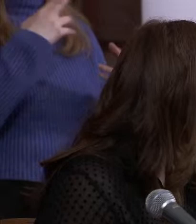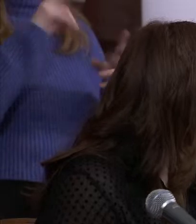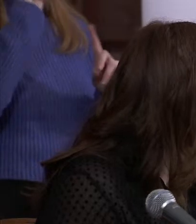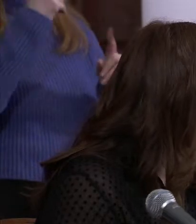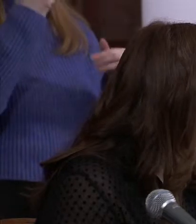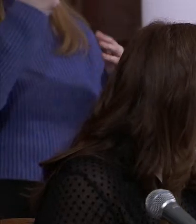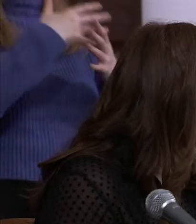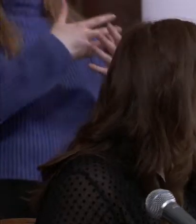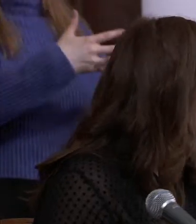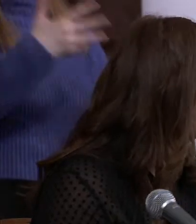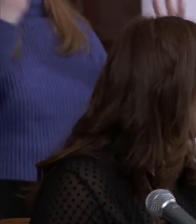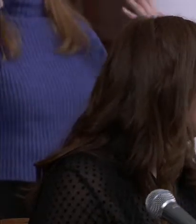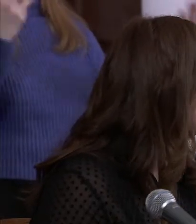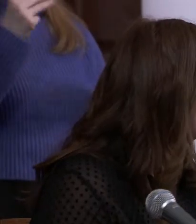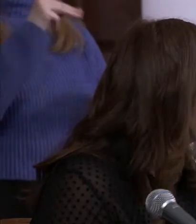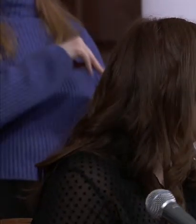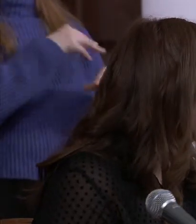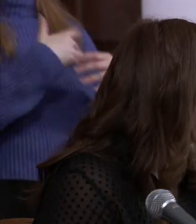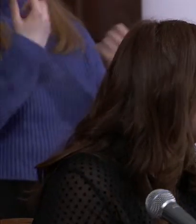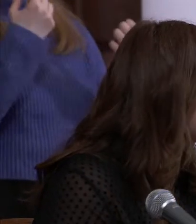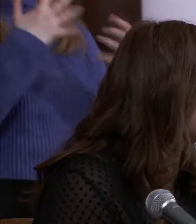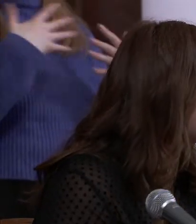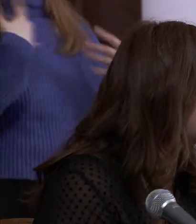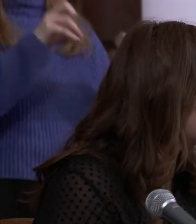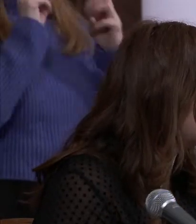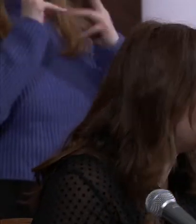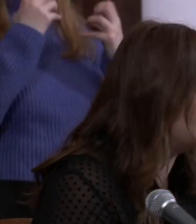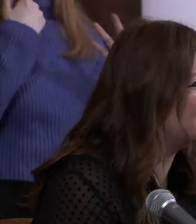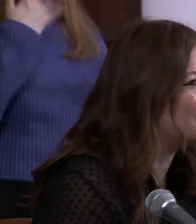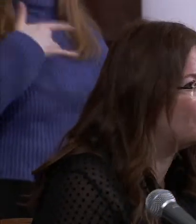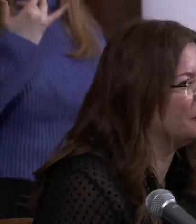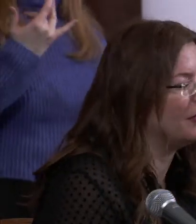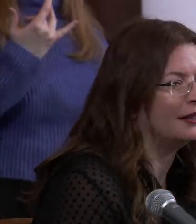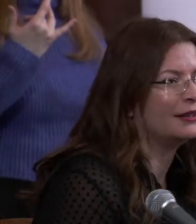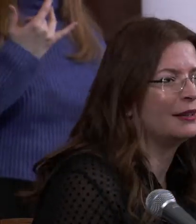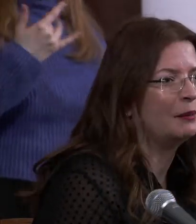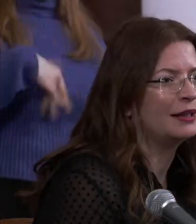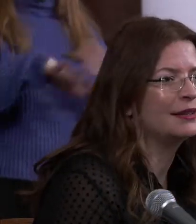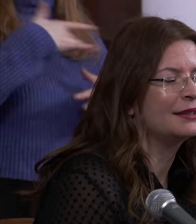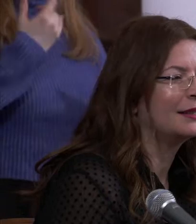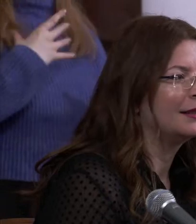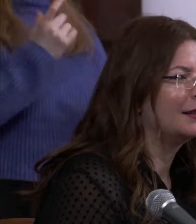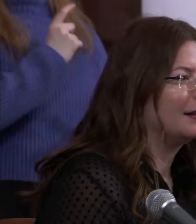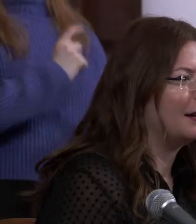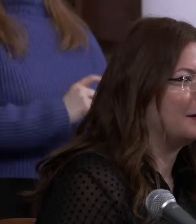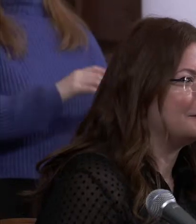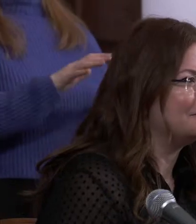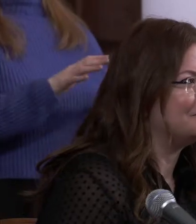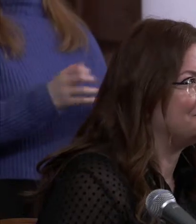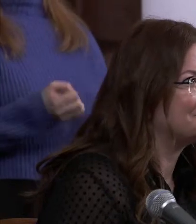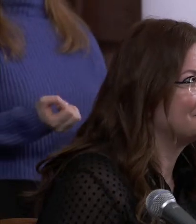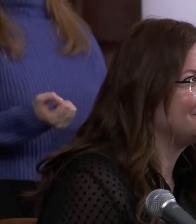how big the problem would be. And I think we all felt a bit